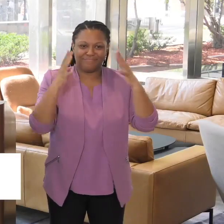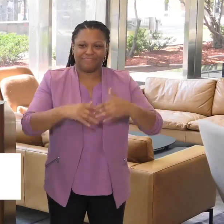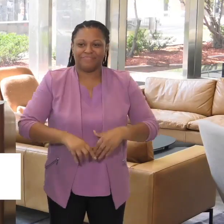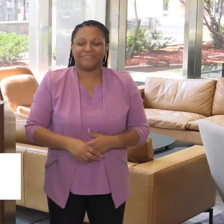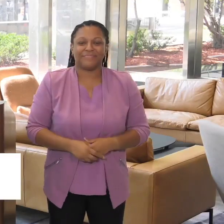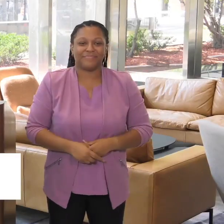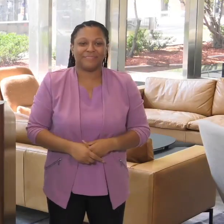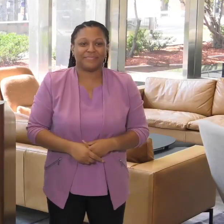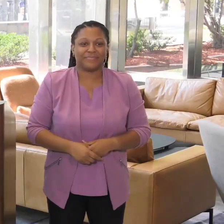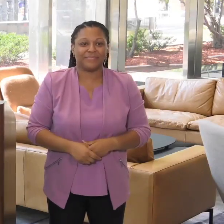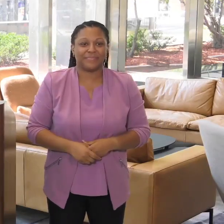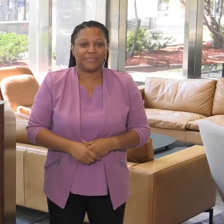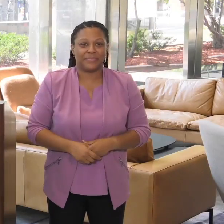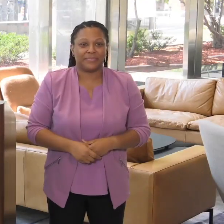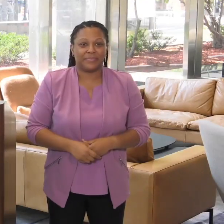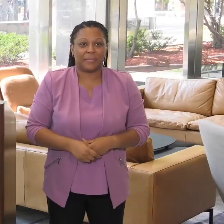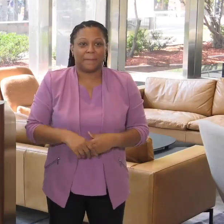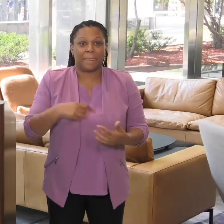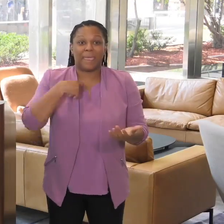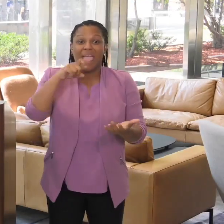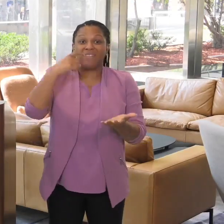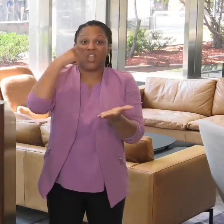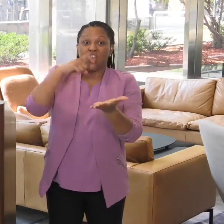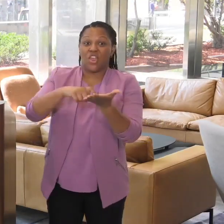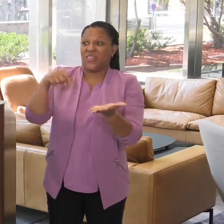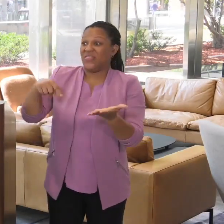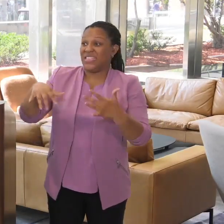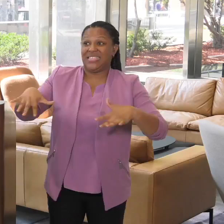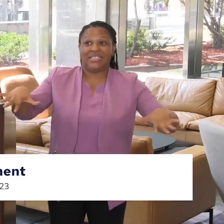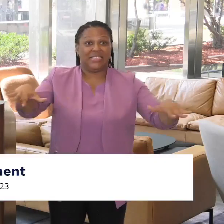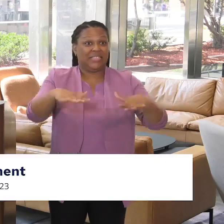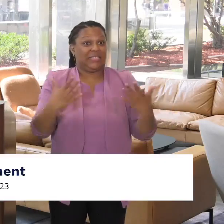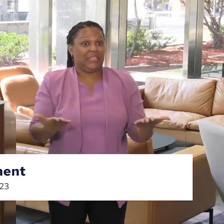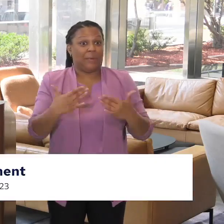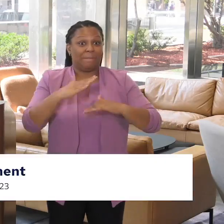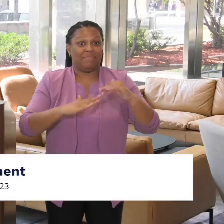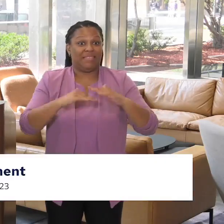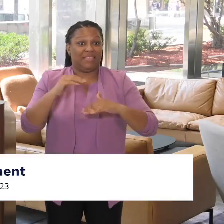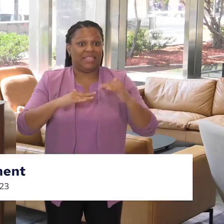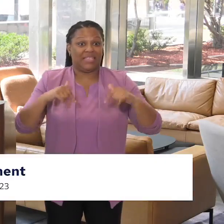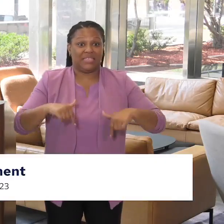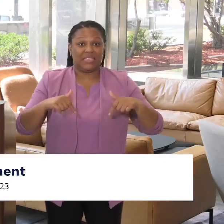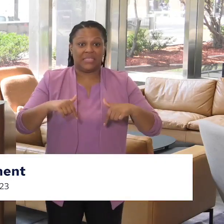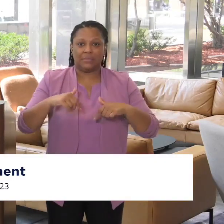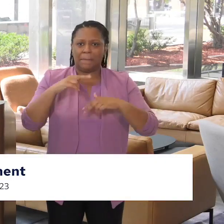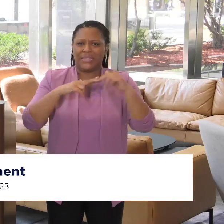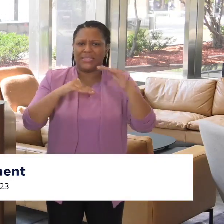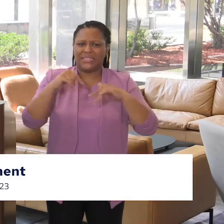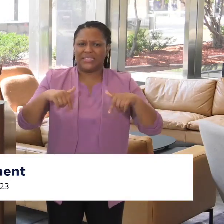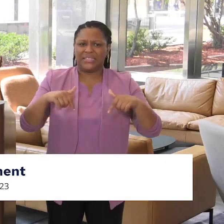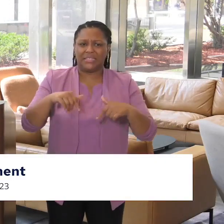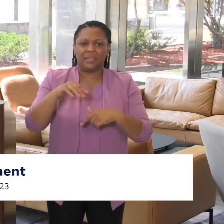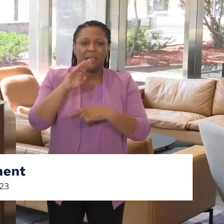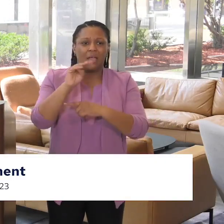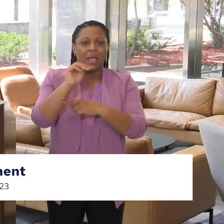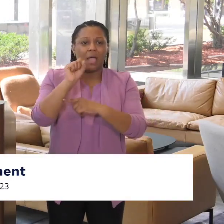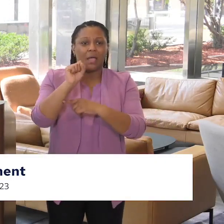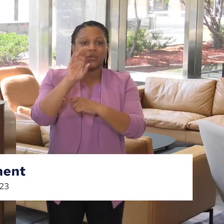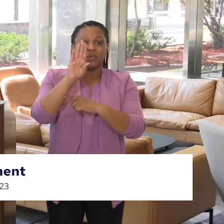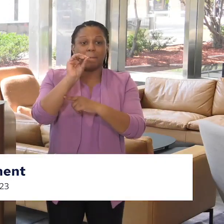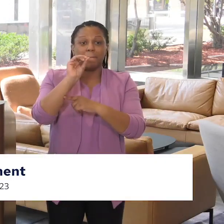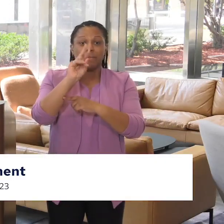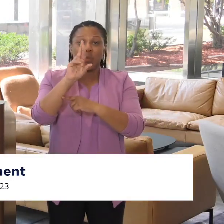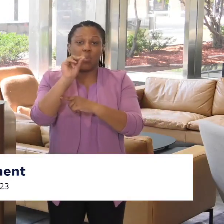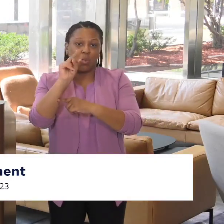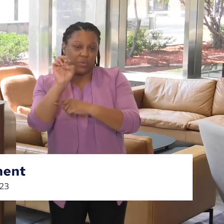We also have to acknowledge the space that we're in today. This incredible building, this Osborne building, has become very much